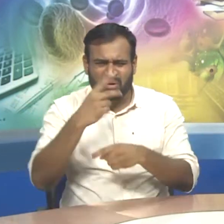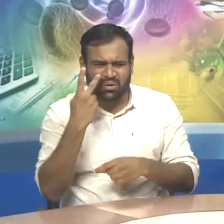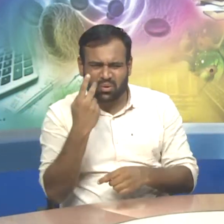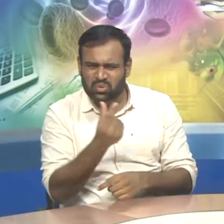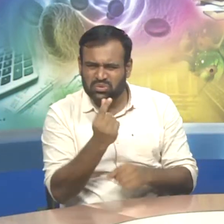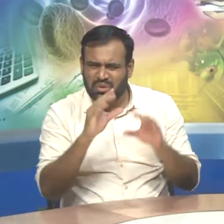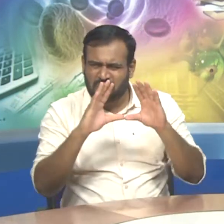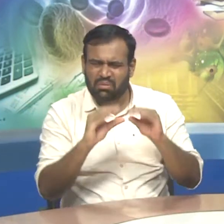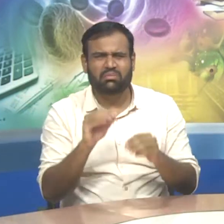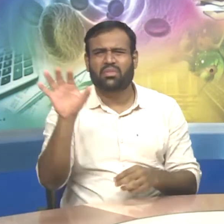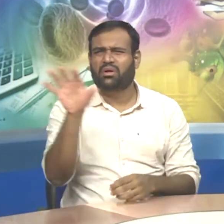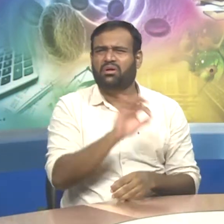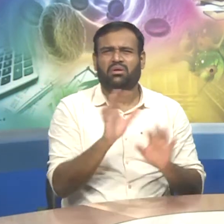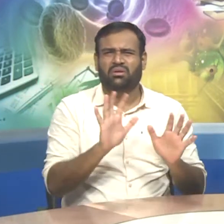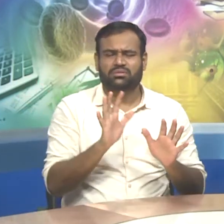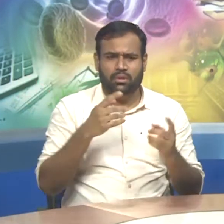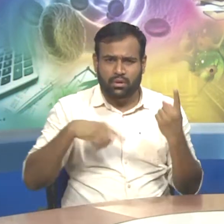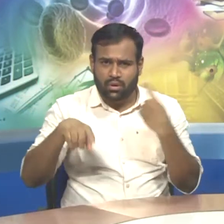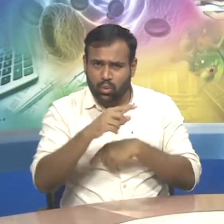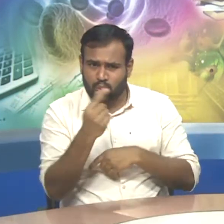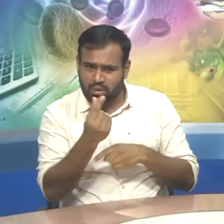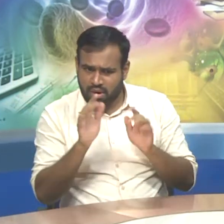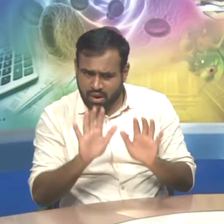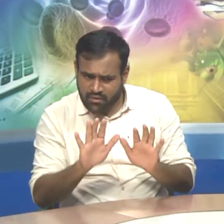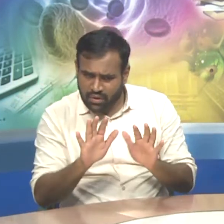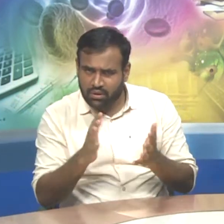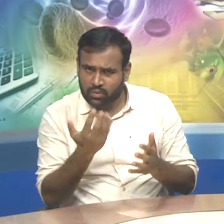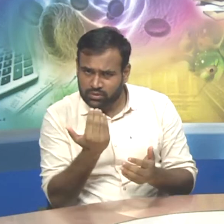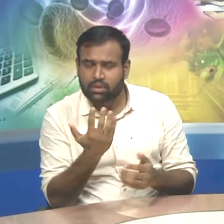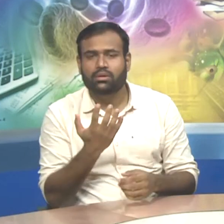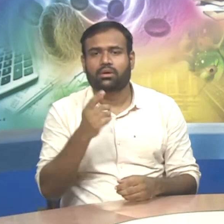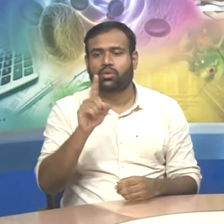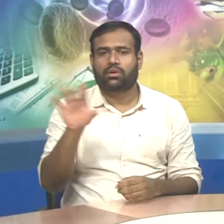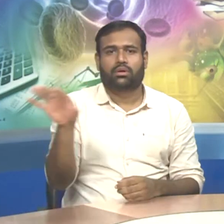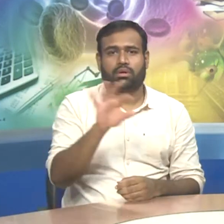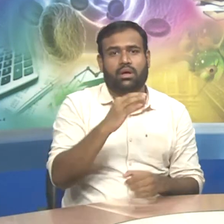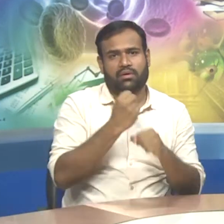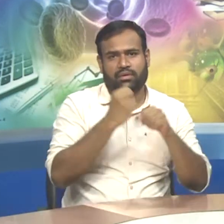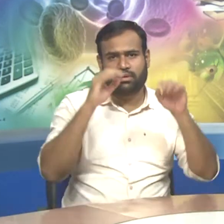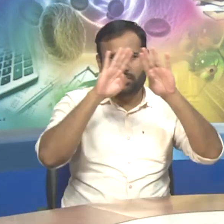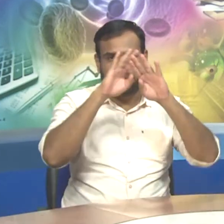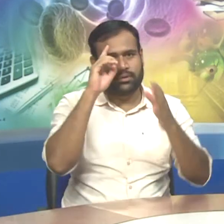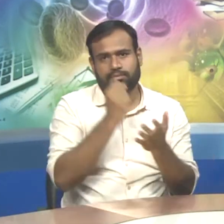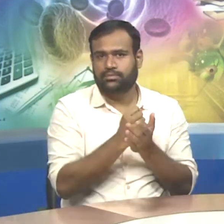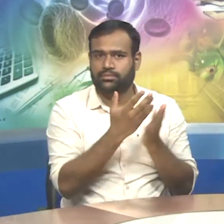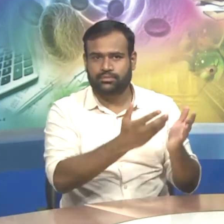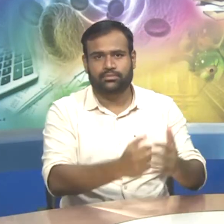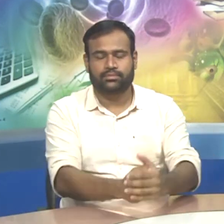So in that case, governor has the power to nominate one member.